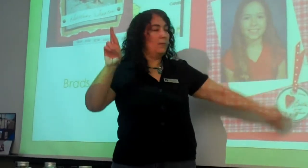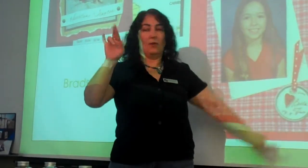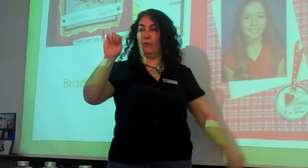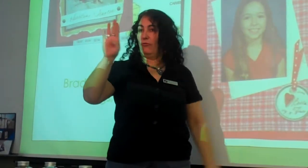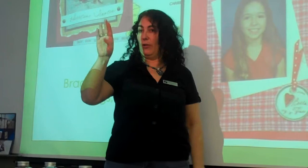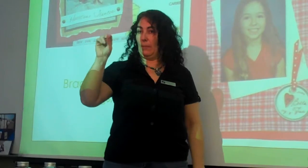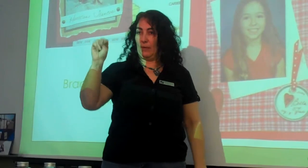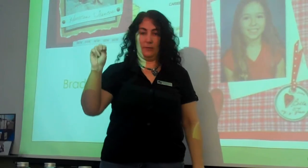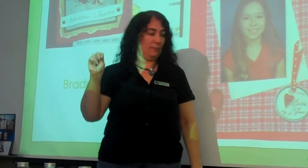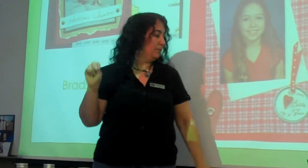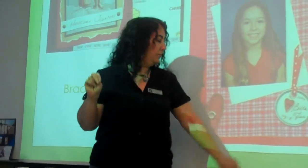on this layout.